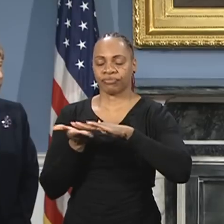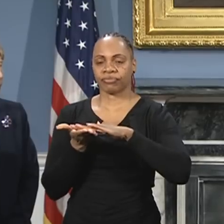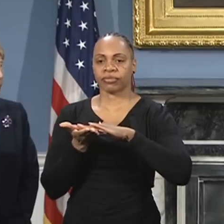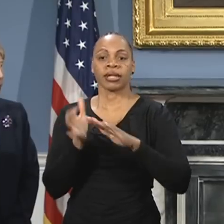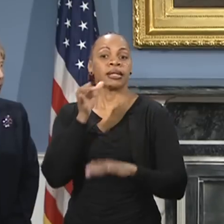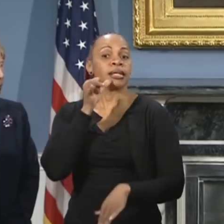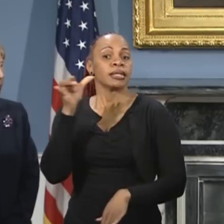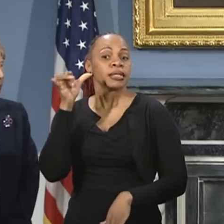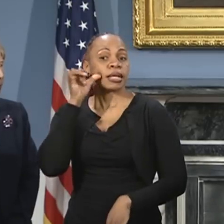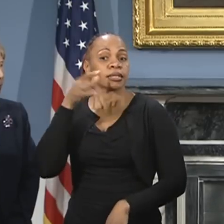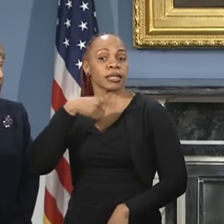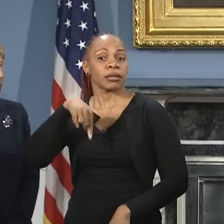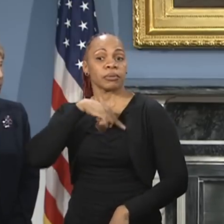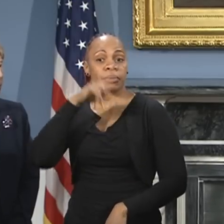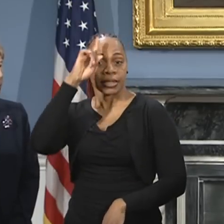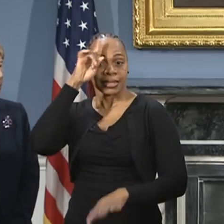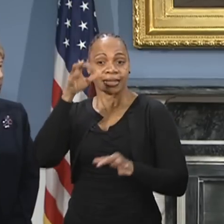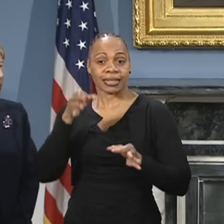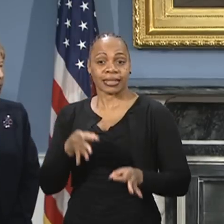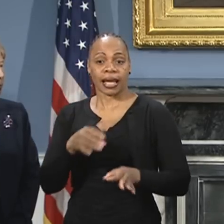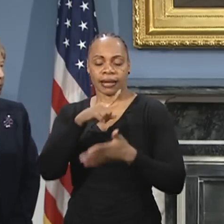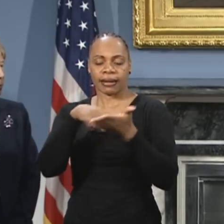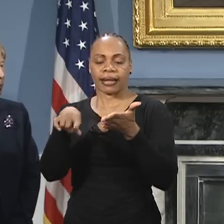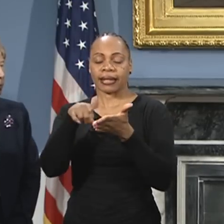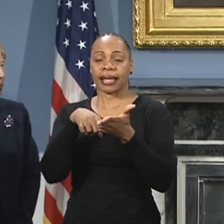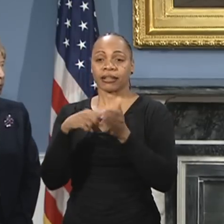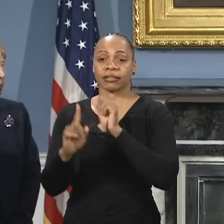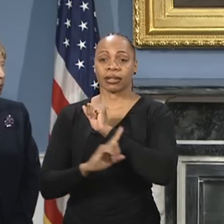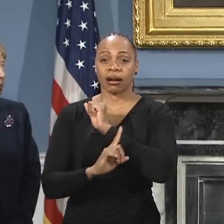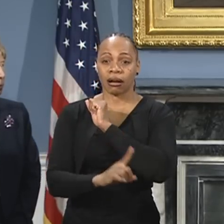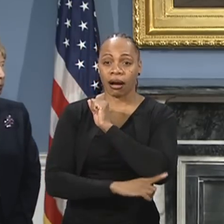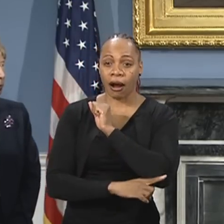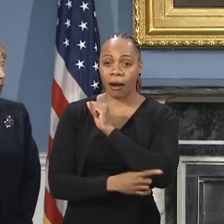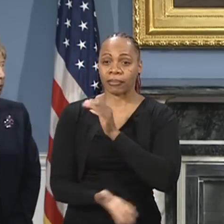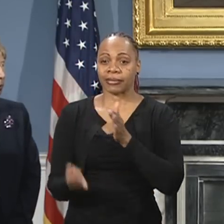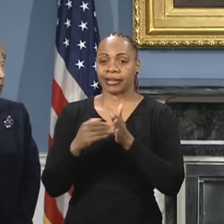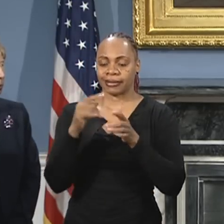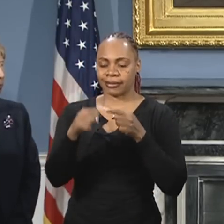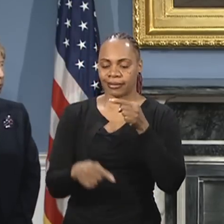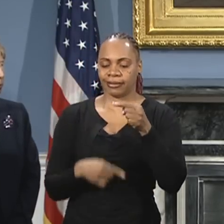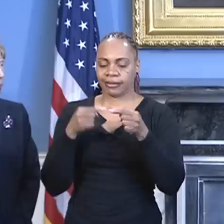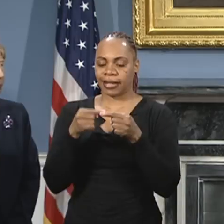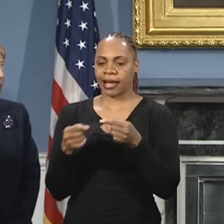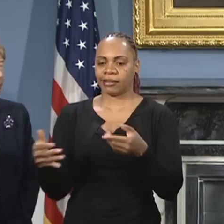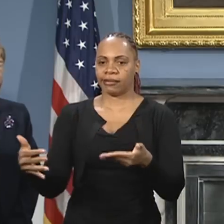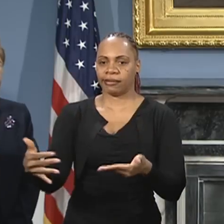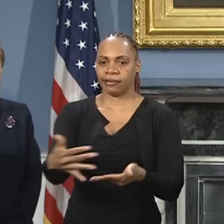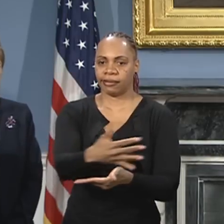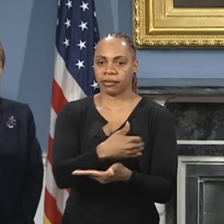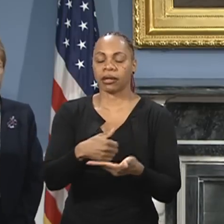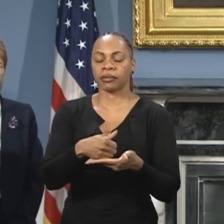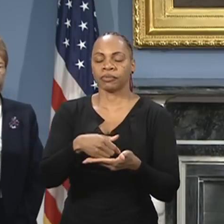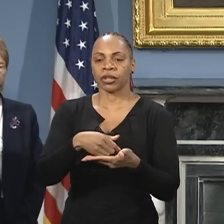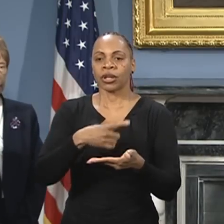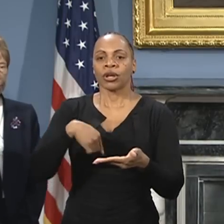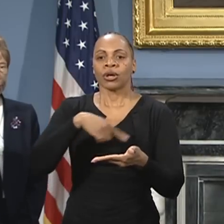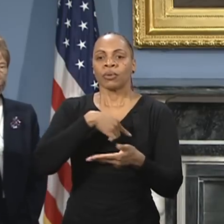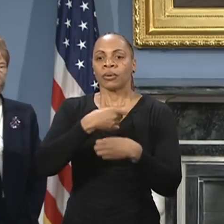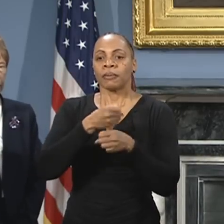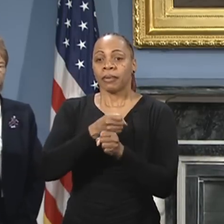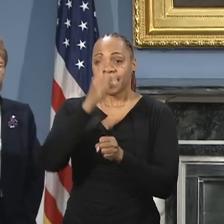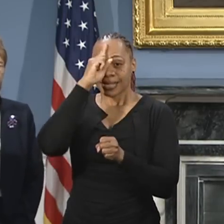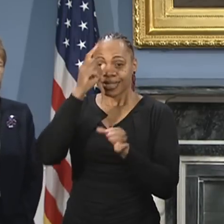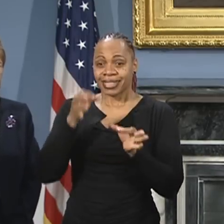Yesterday, we decided to cancel garbage and recycling collections. We will decide going forward when they will resume. Obviously, there